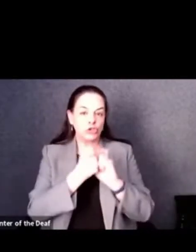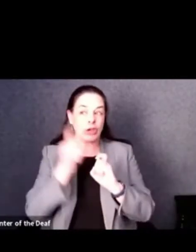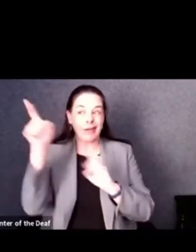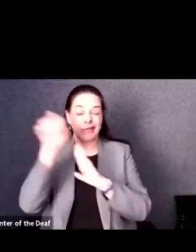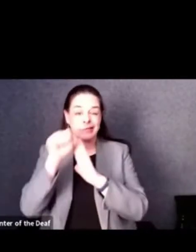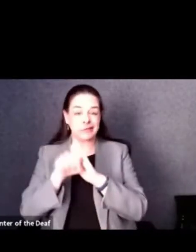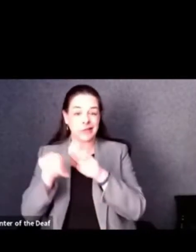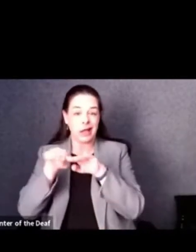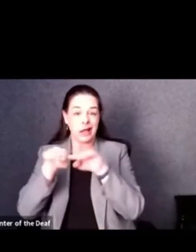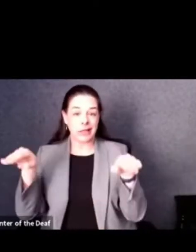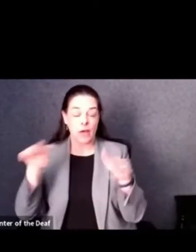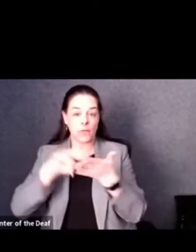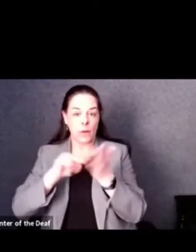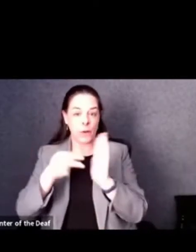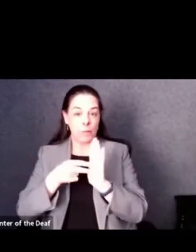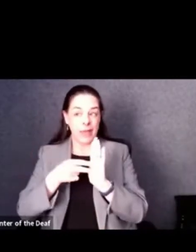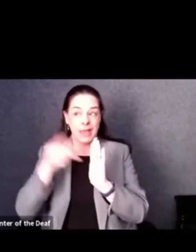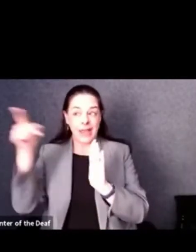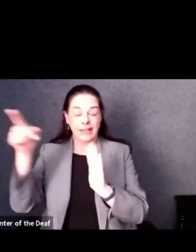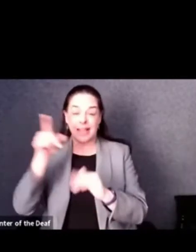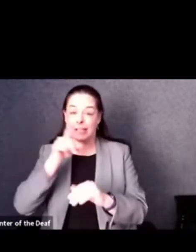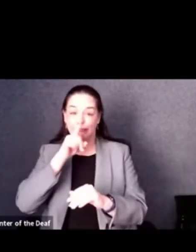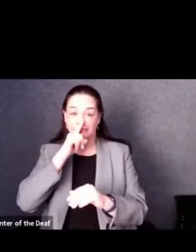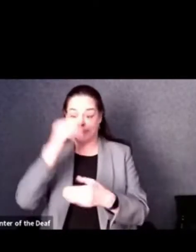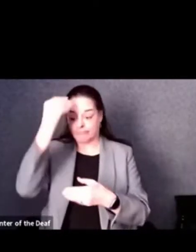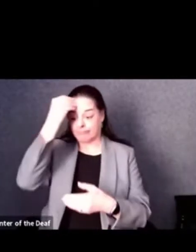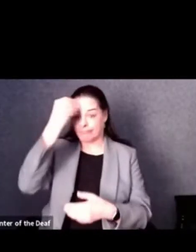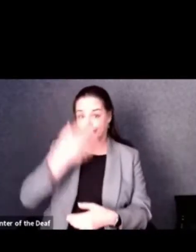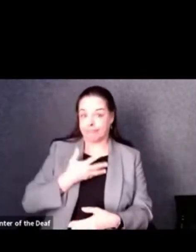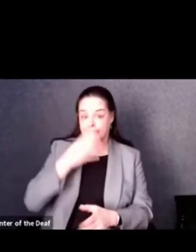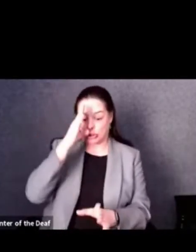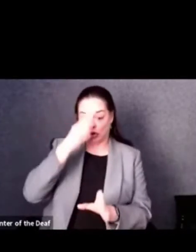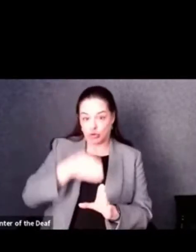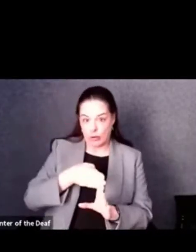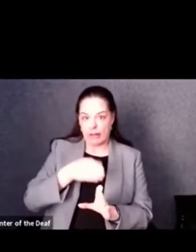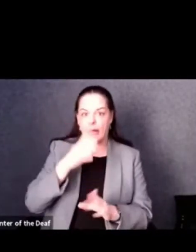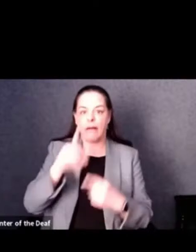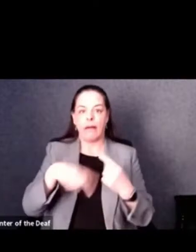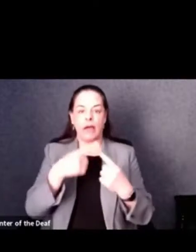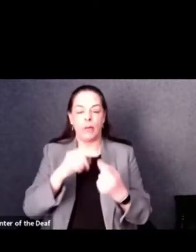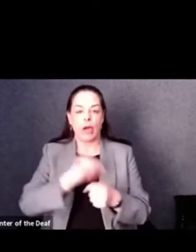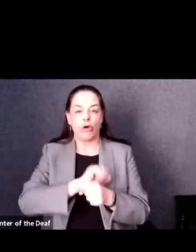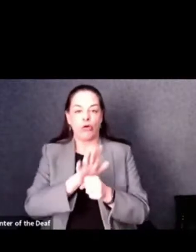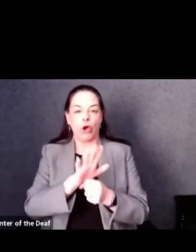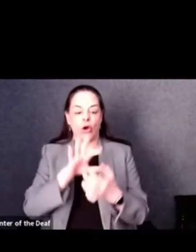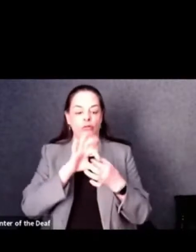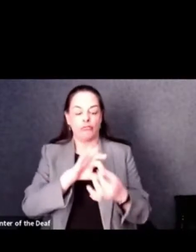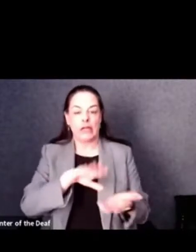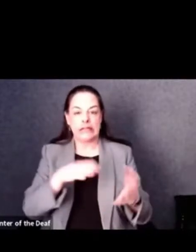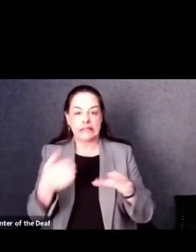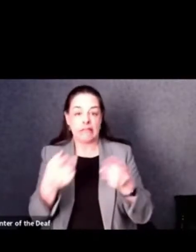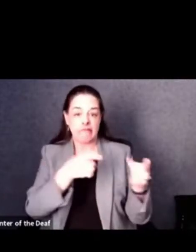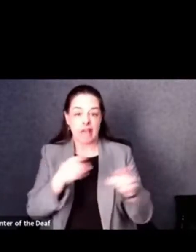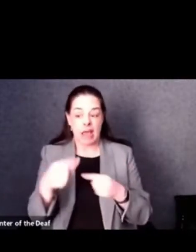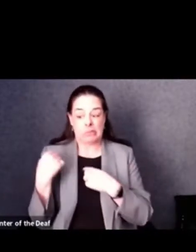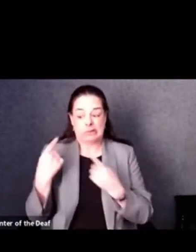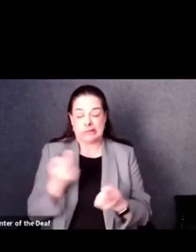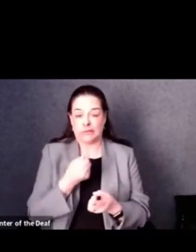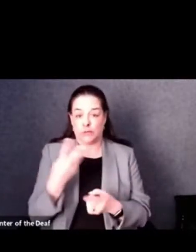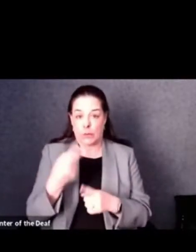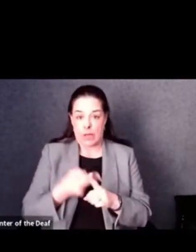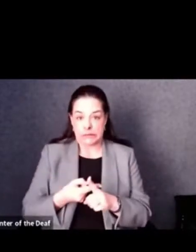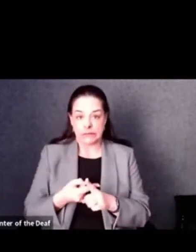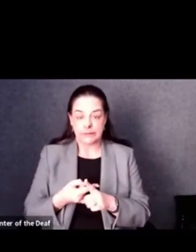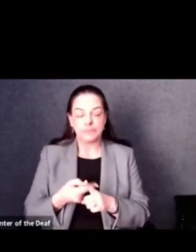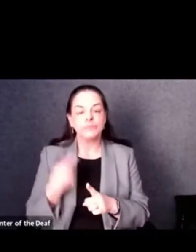in us not being directly notified of some COVID-related deaths in Knox County that occurred over the previous months.